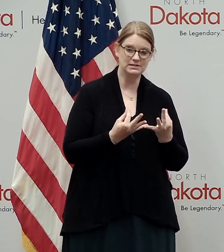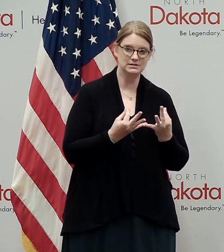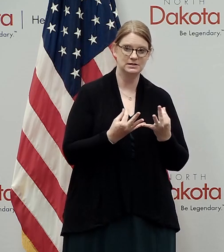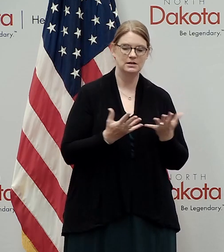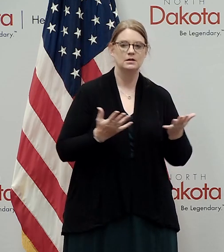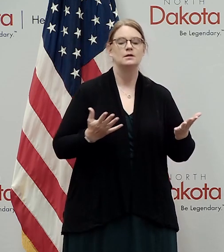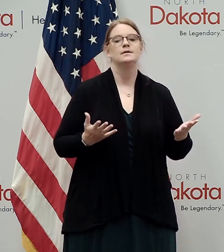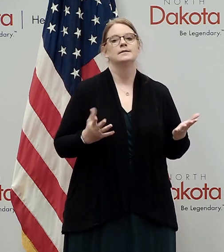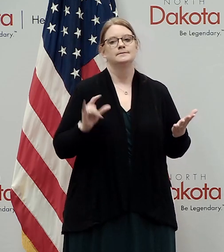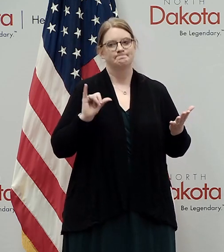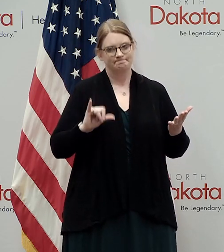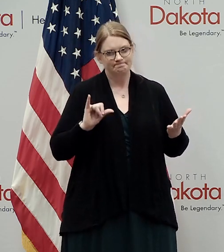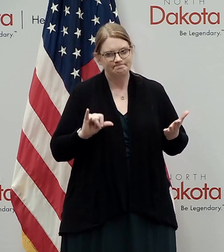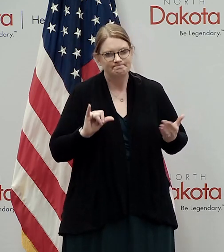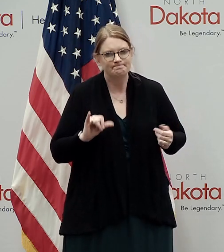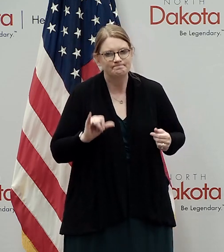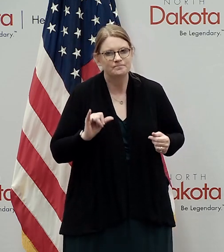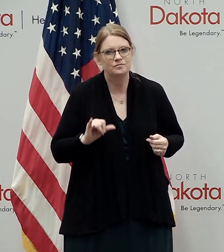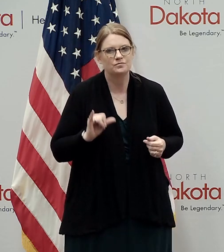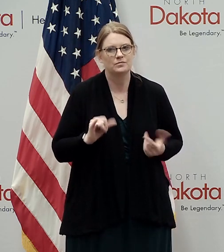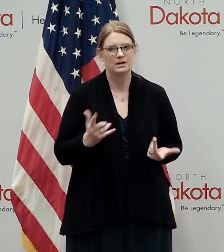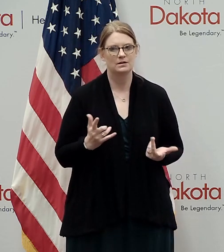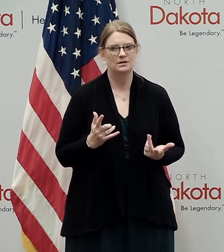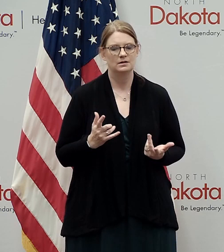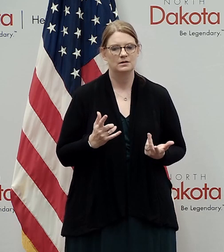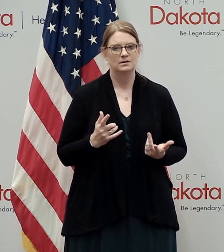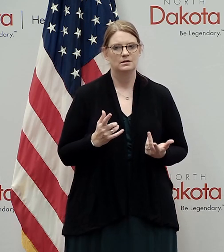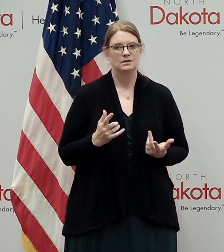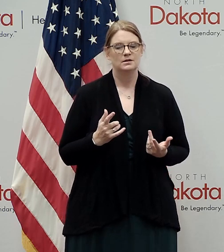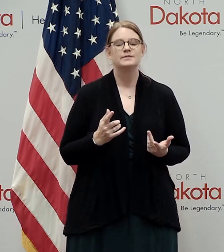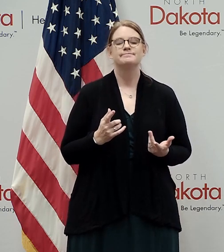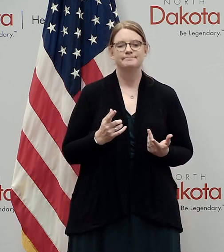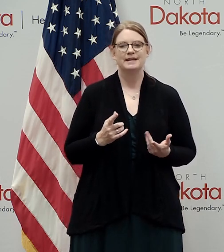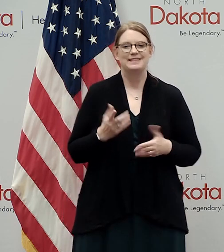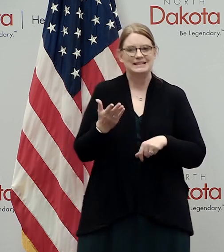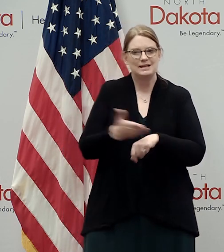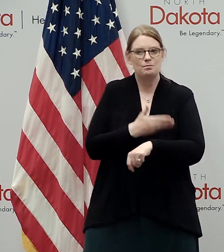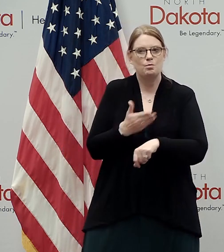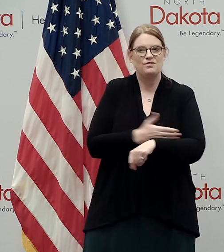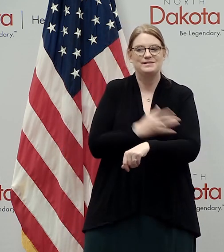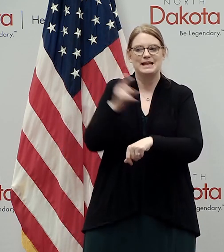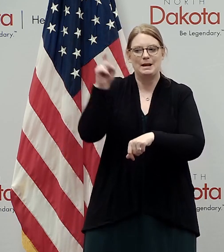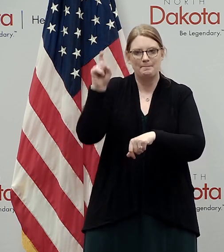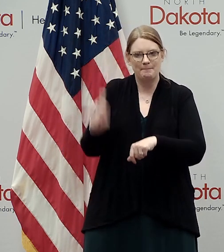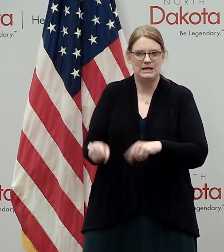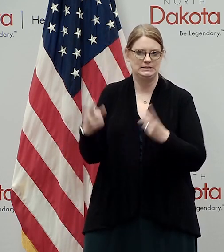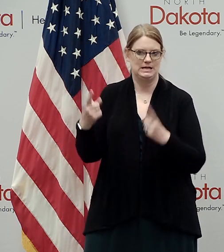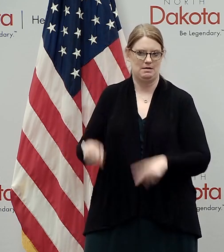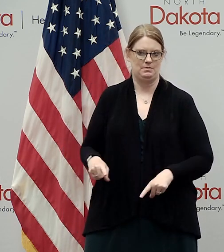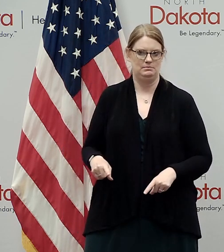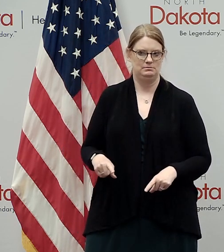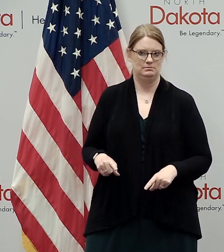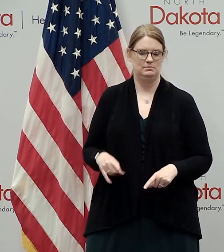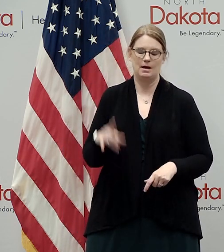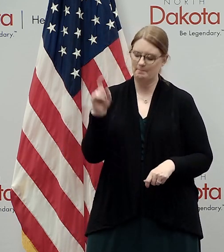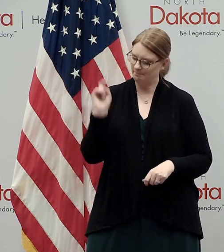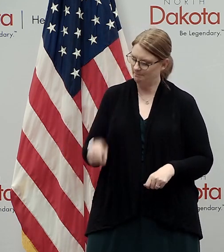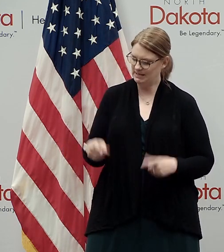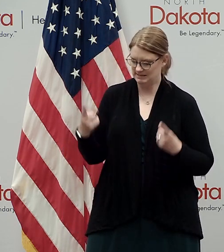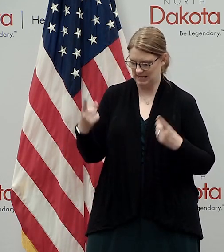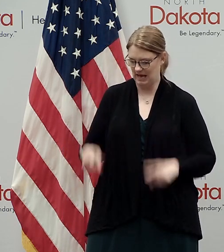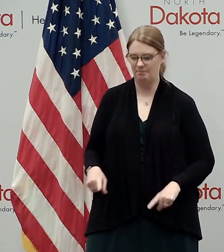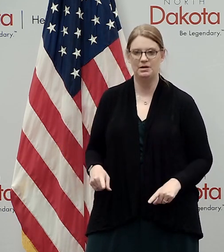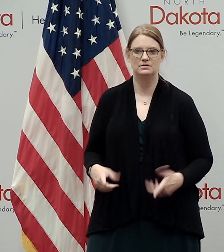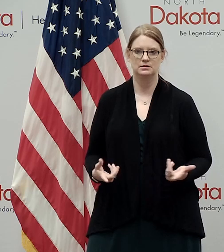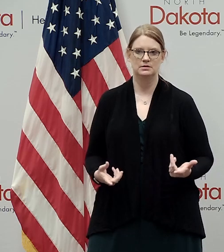we recognize these are improvements that can and must be made to existing plans in order to